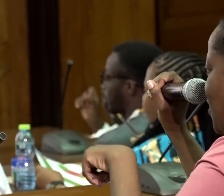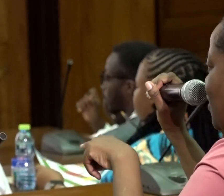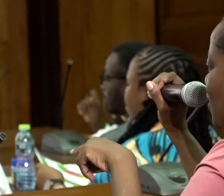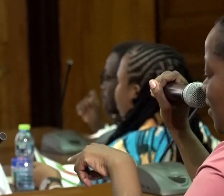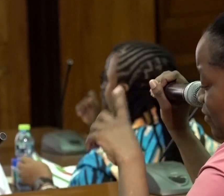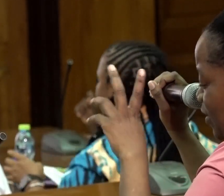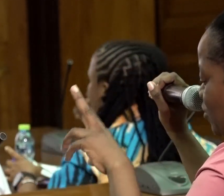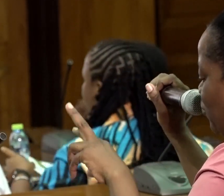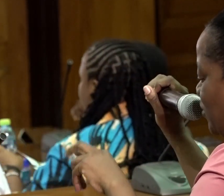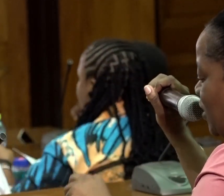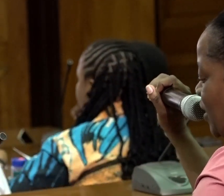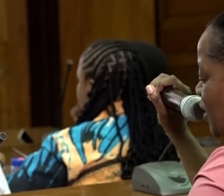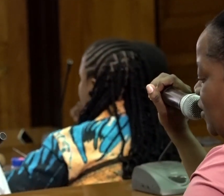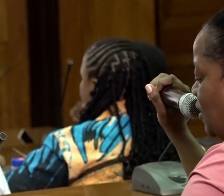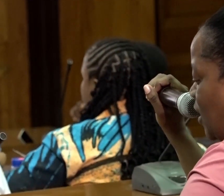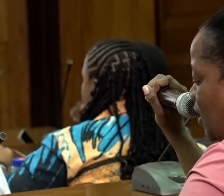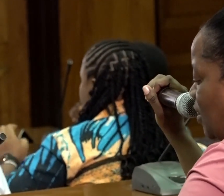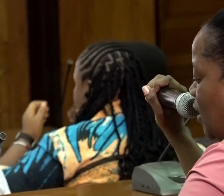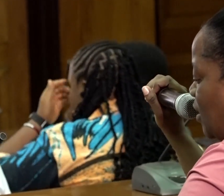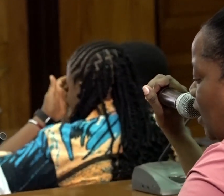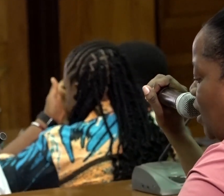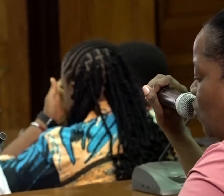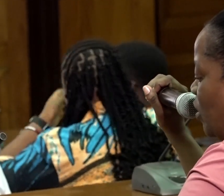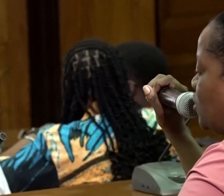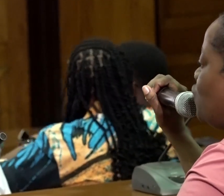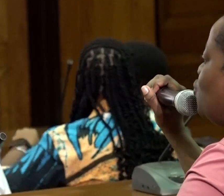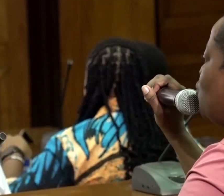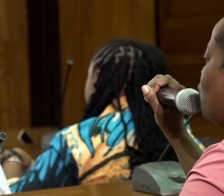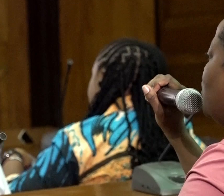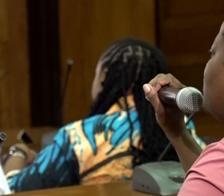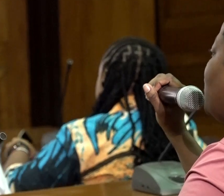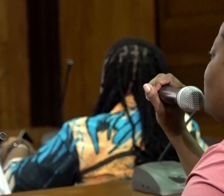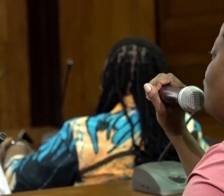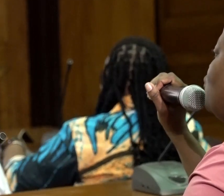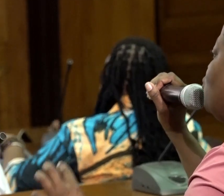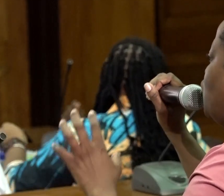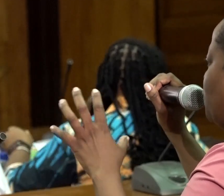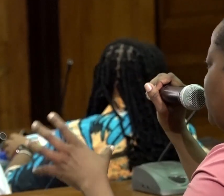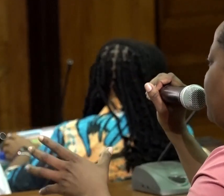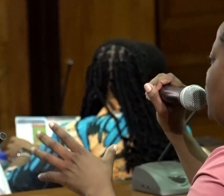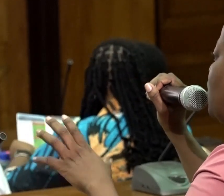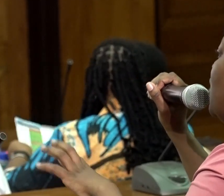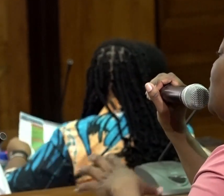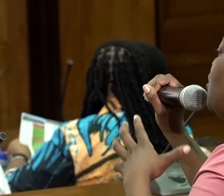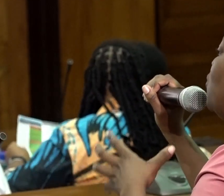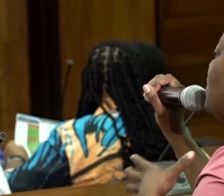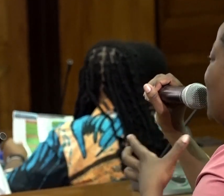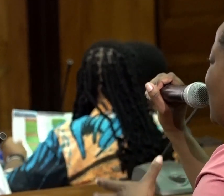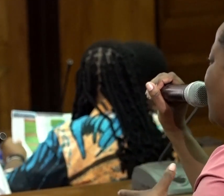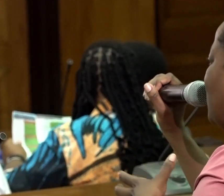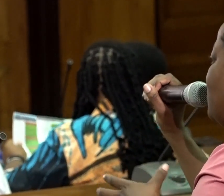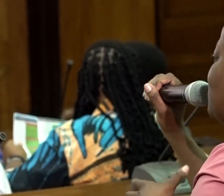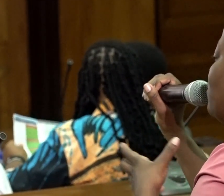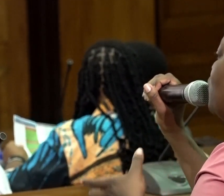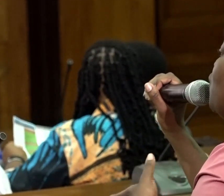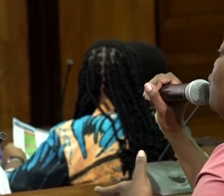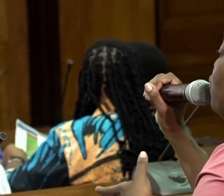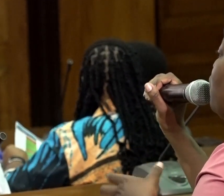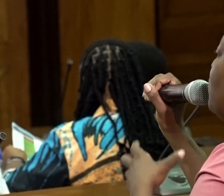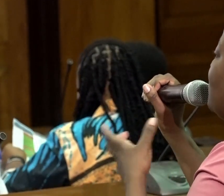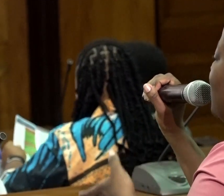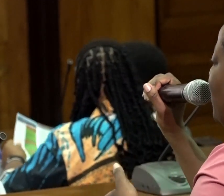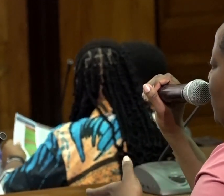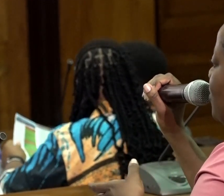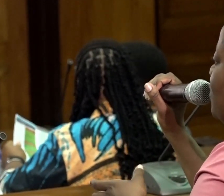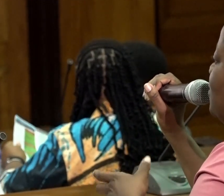iceberg, if I can put it like that. Then I wanted to know, with regards to GBV, did you integrate some sort